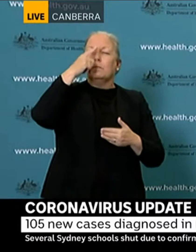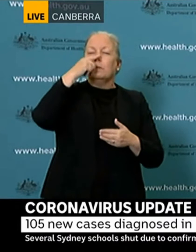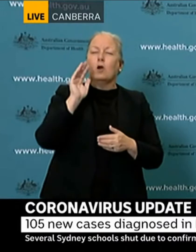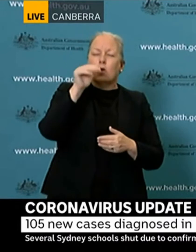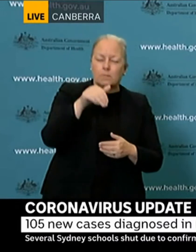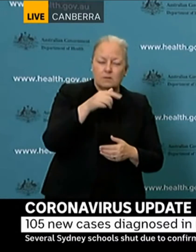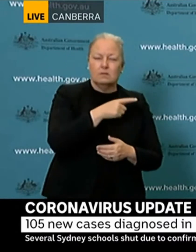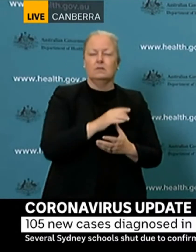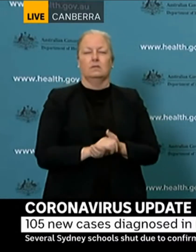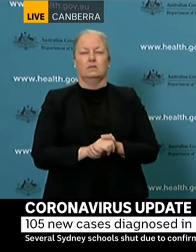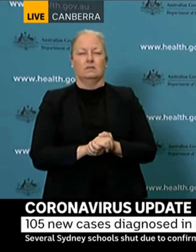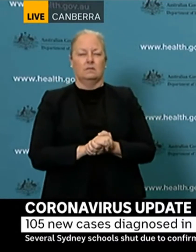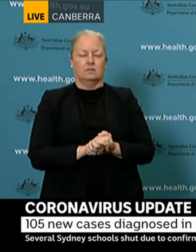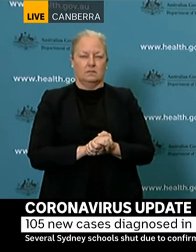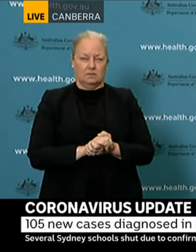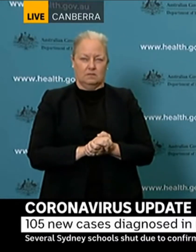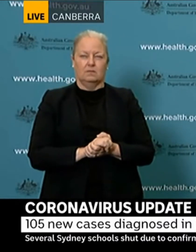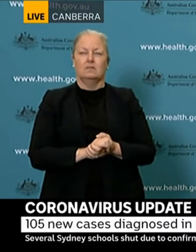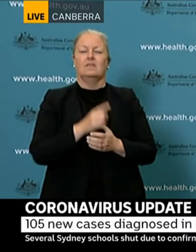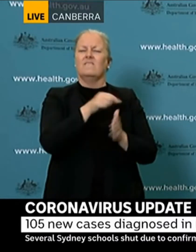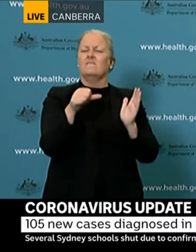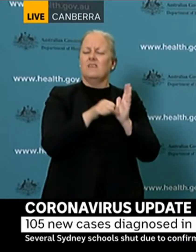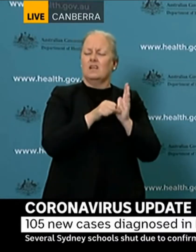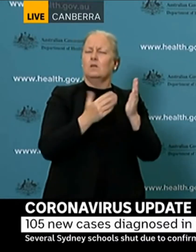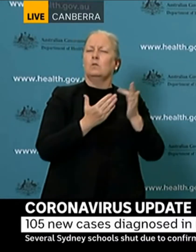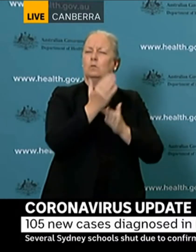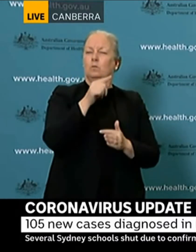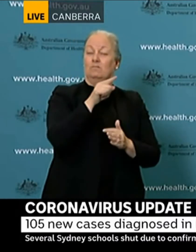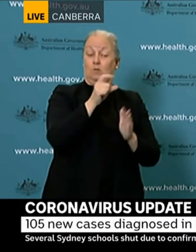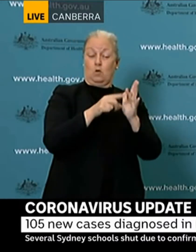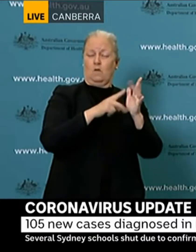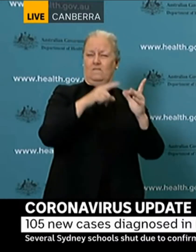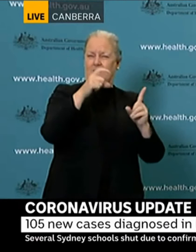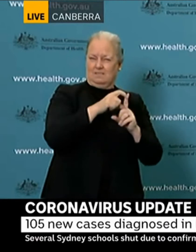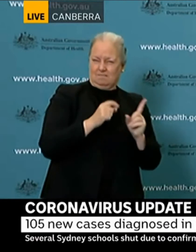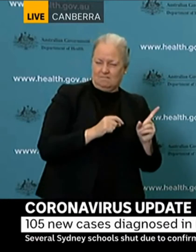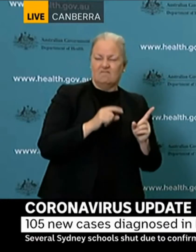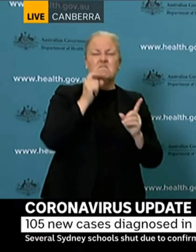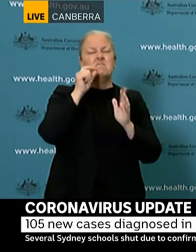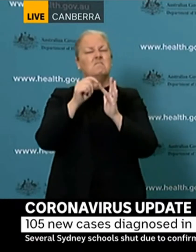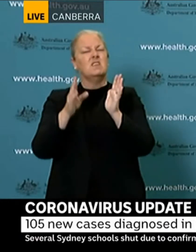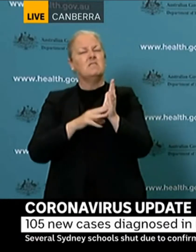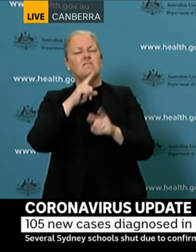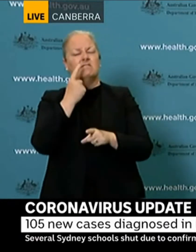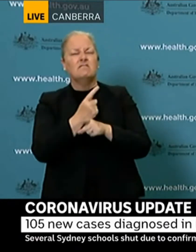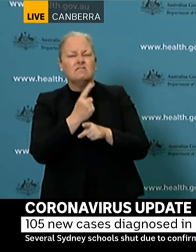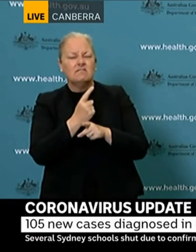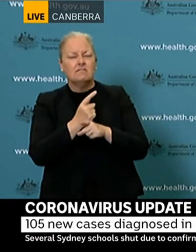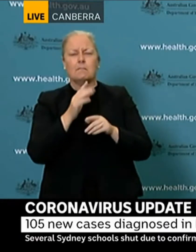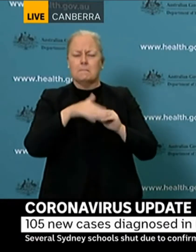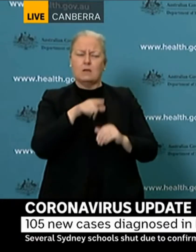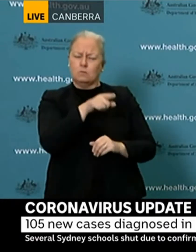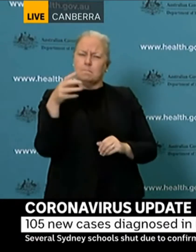enough federal funding to respond to COVID-19. The Prime Minister is now criticising providers for not using PPE